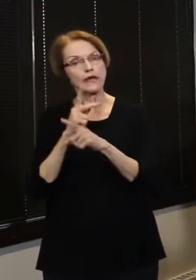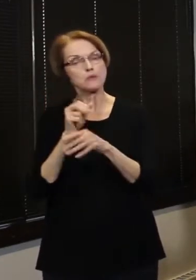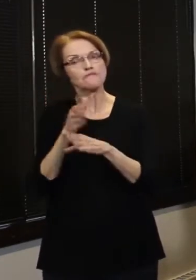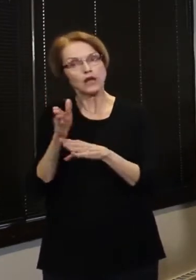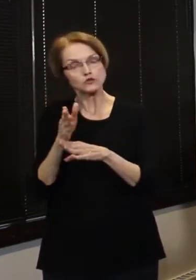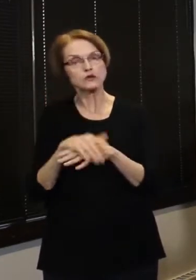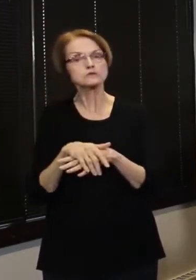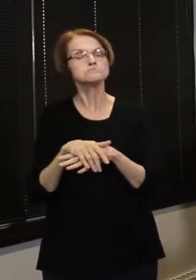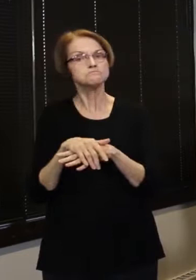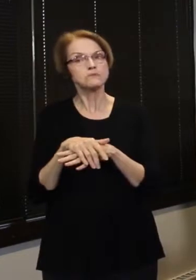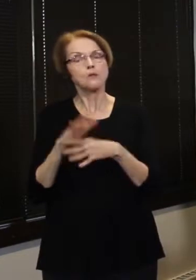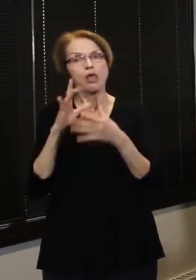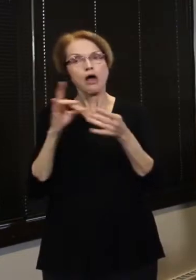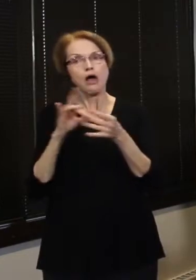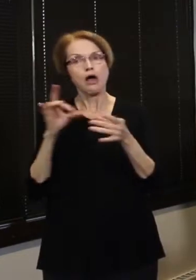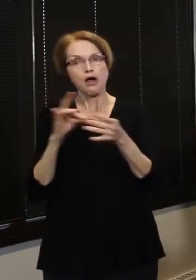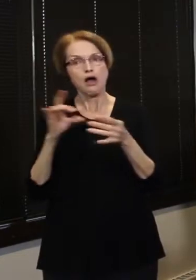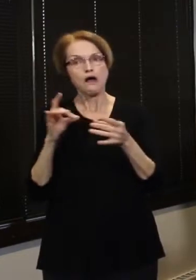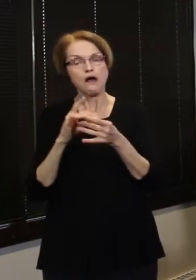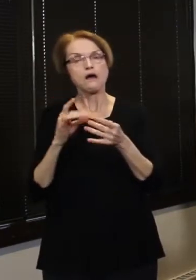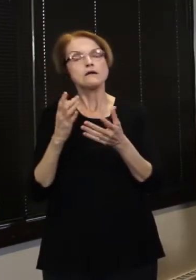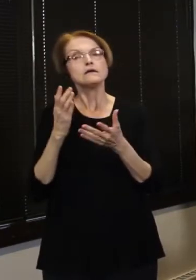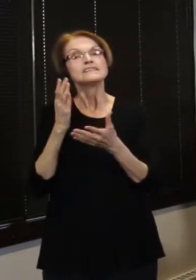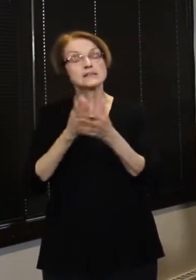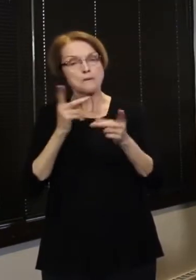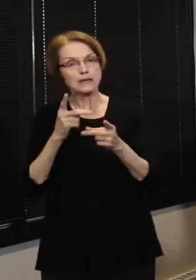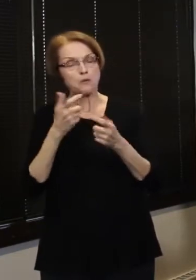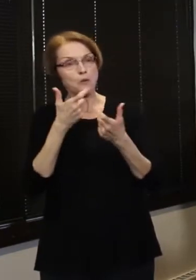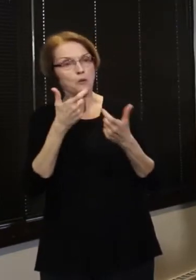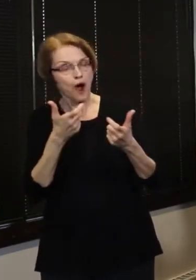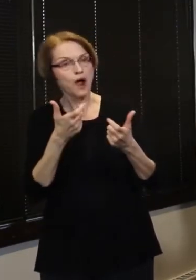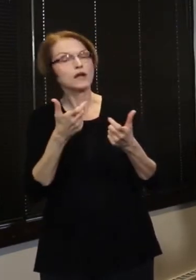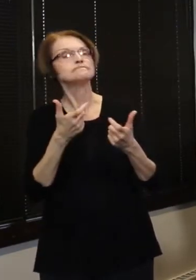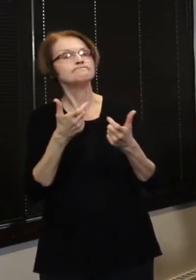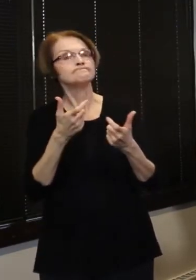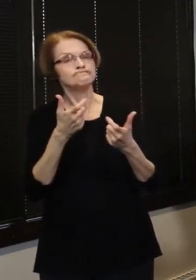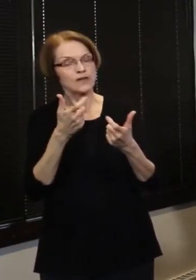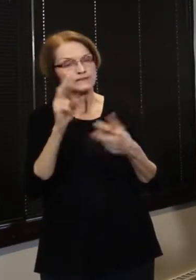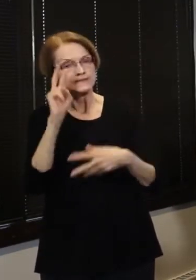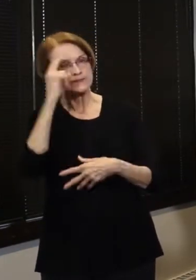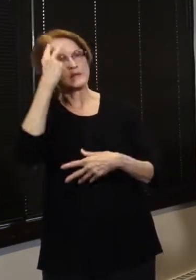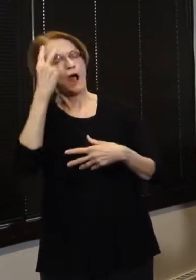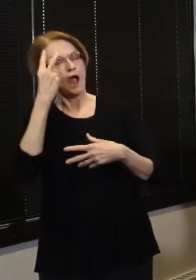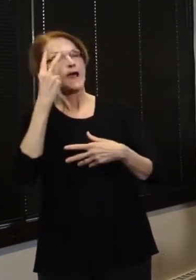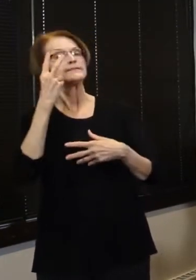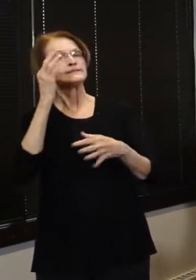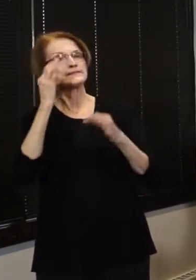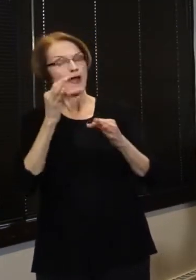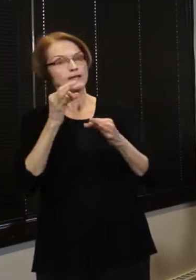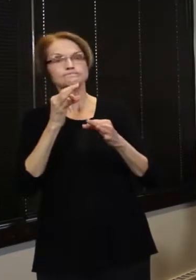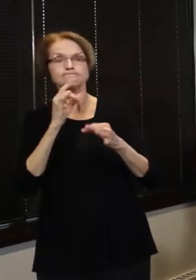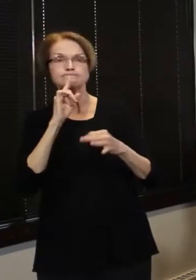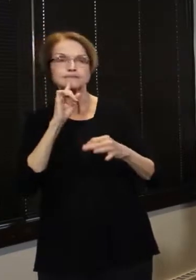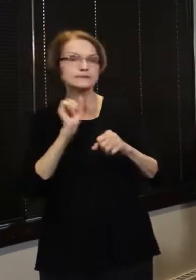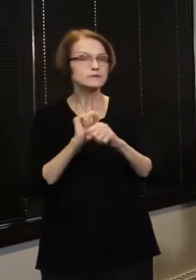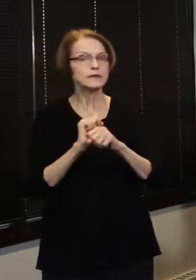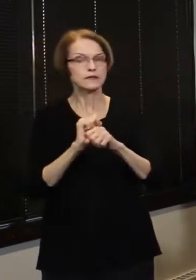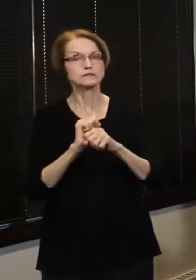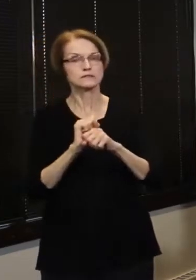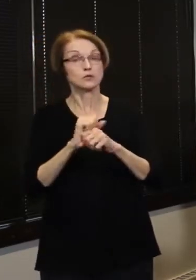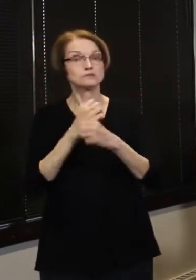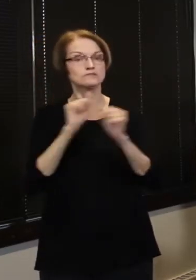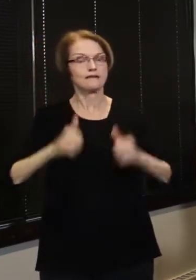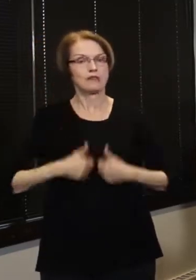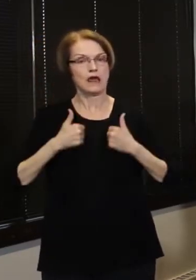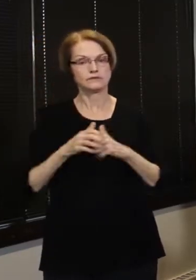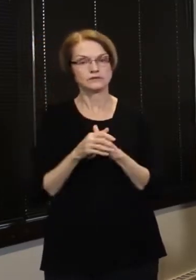people's perspectives, and I hope it will also save some lives. So keep in mind that COVID has already killed about 1 in